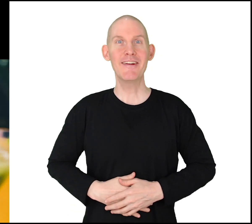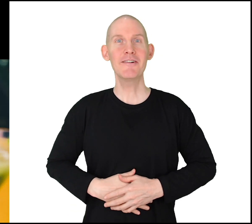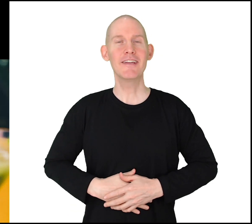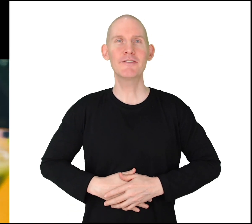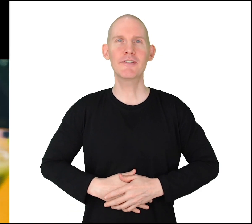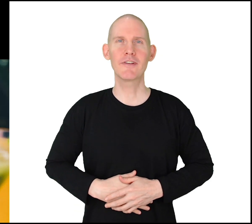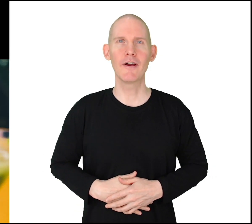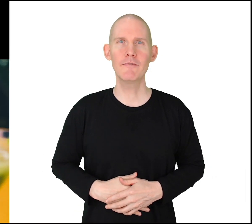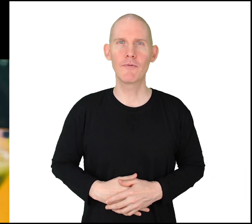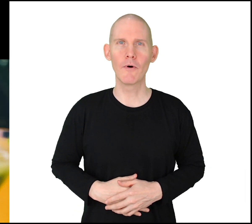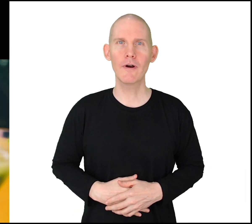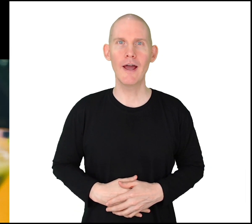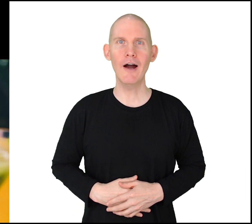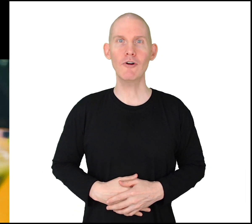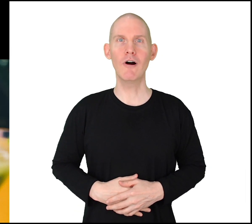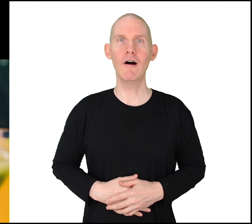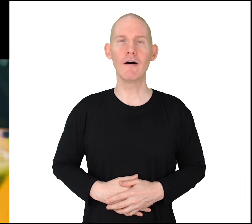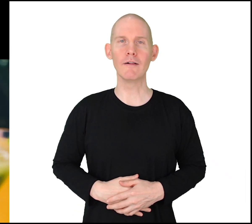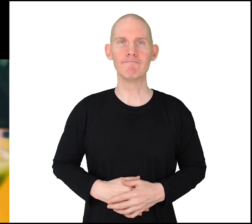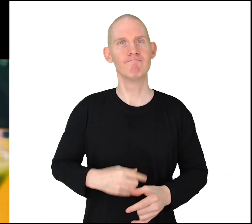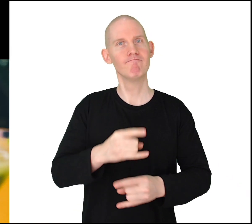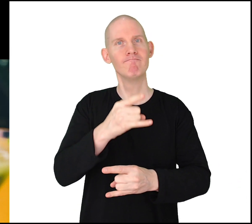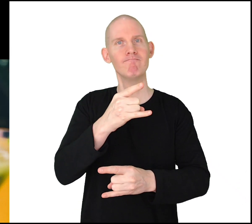Here is the sign for alcohol.